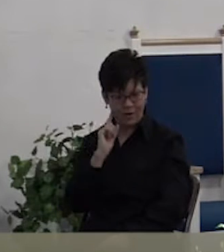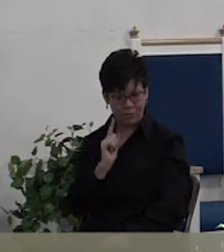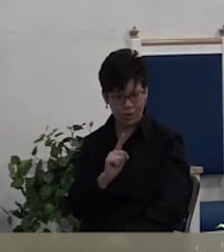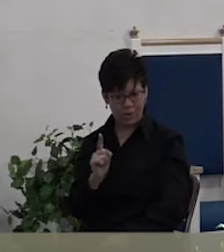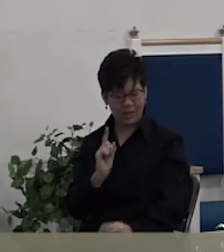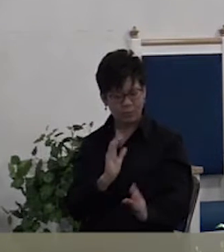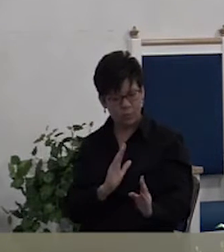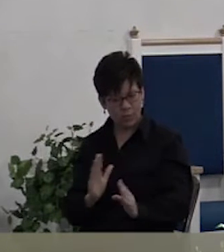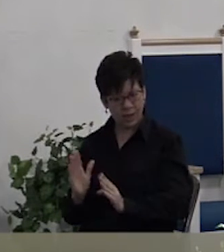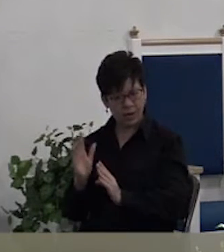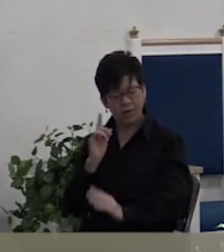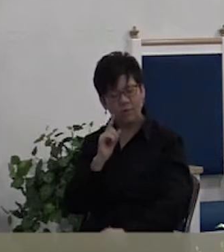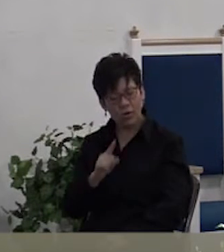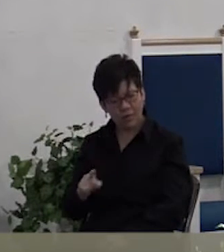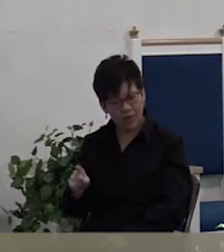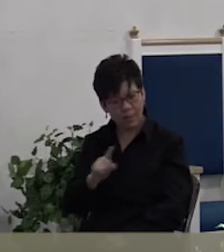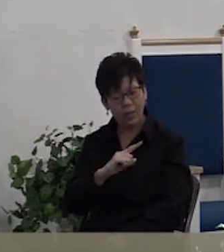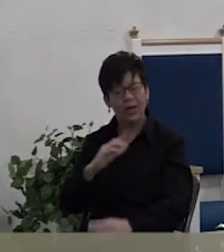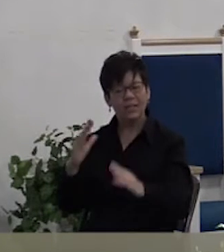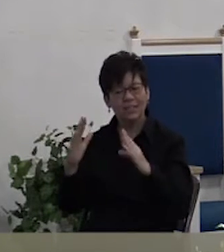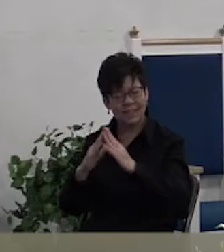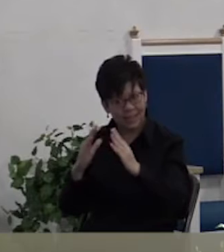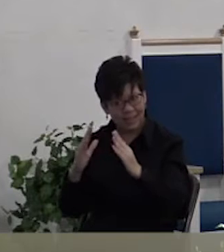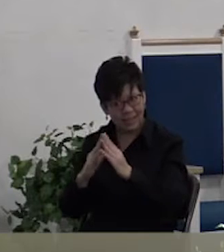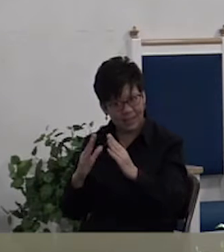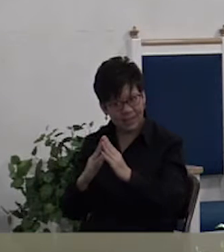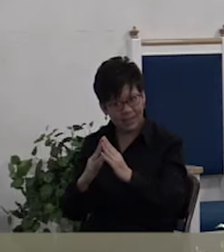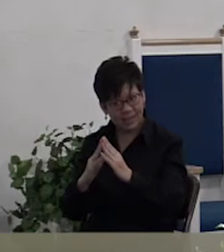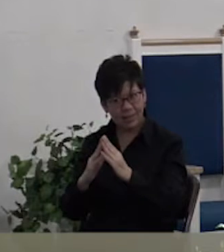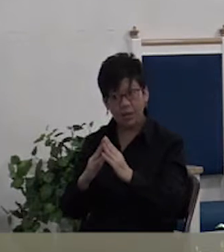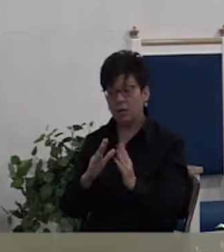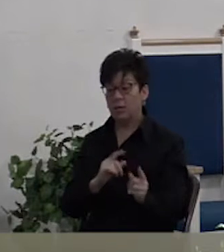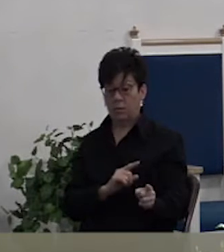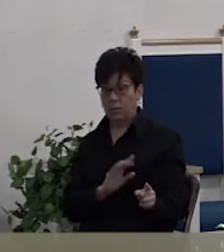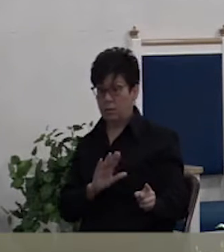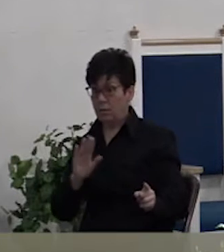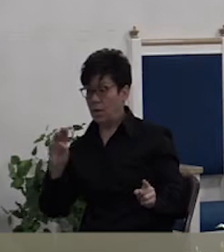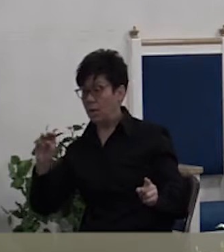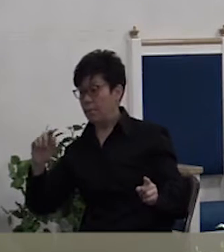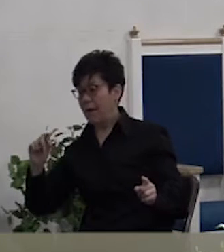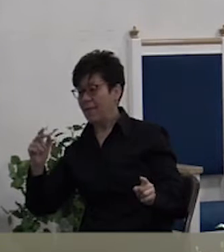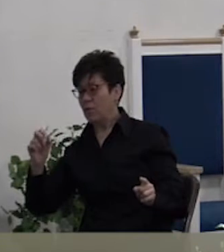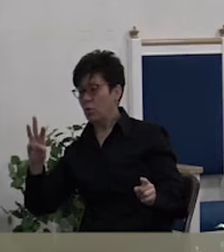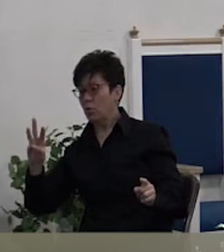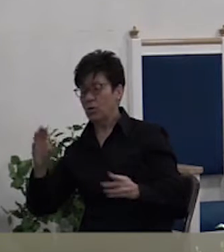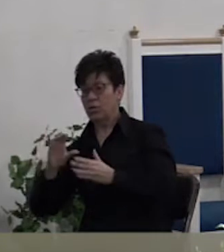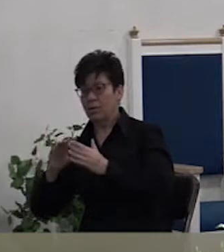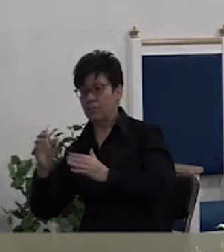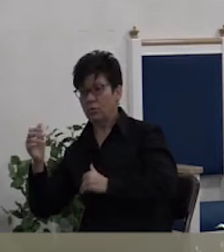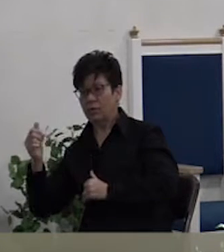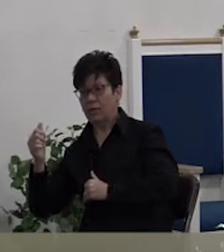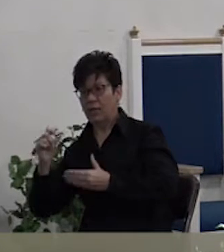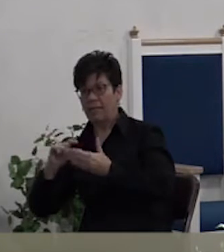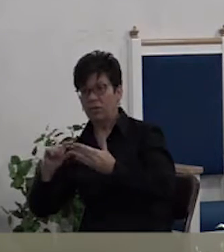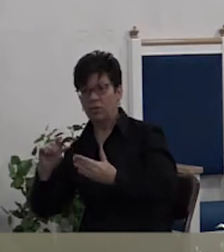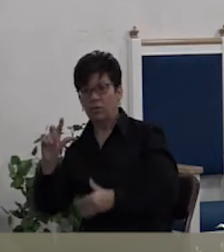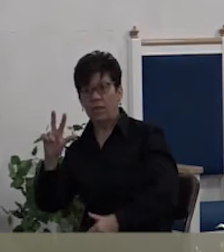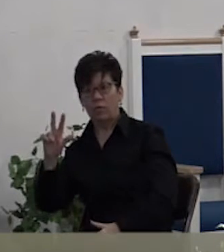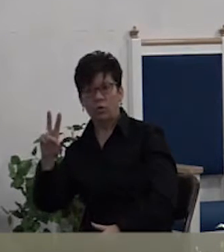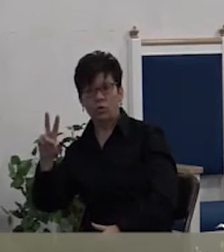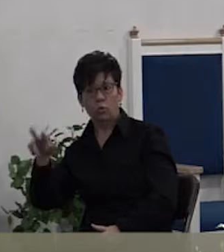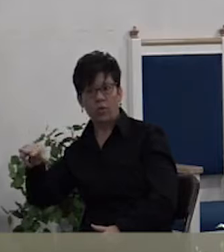hath prepared for them a city. And then in Matthew chapter 10, verse 32 and